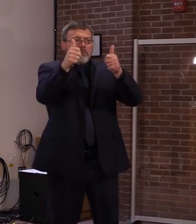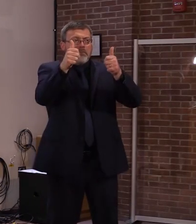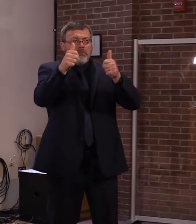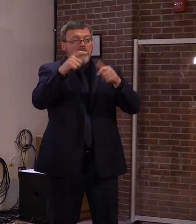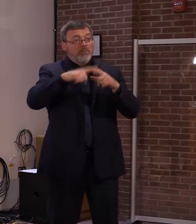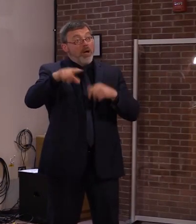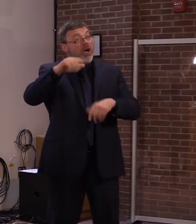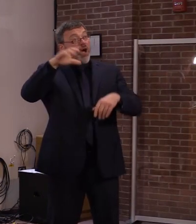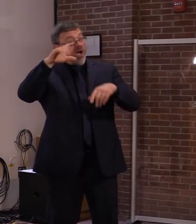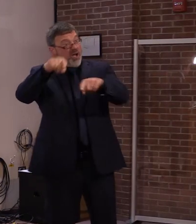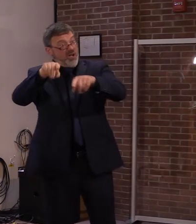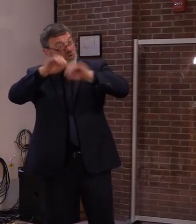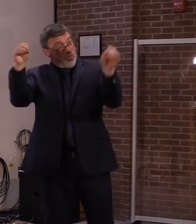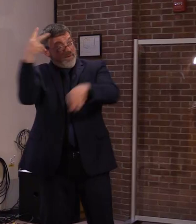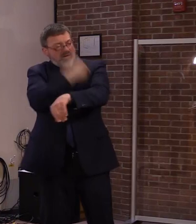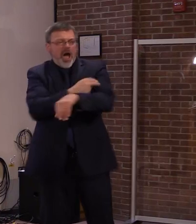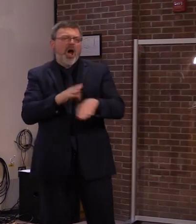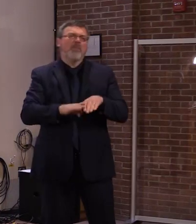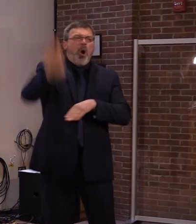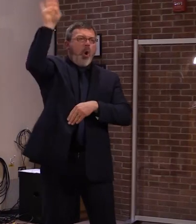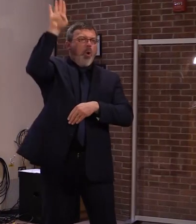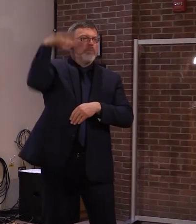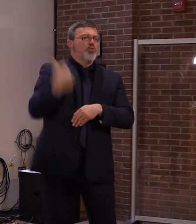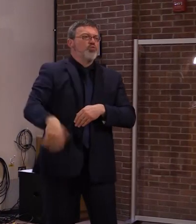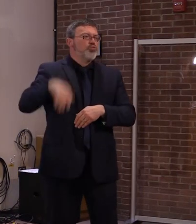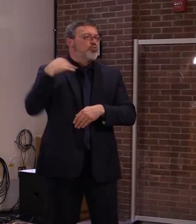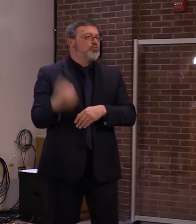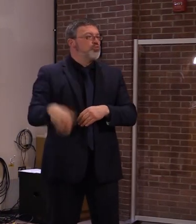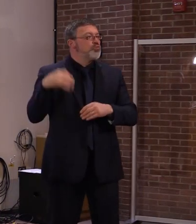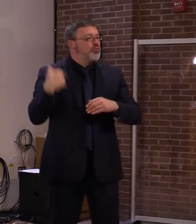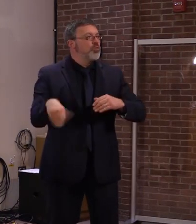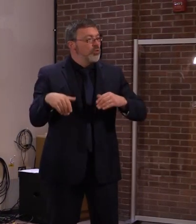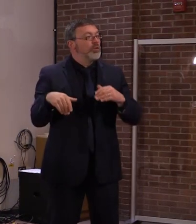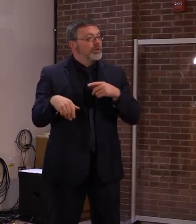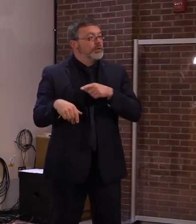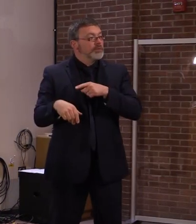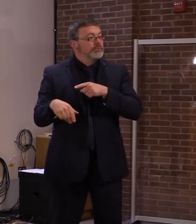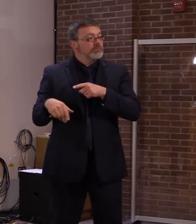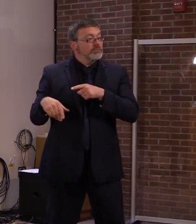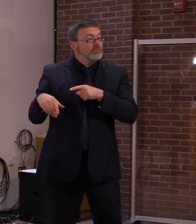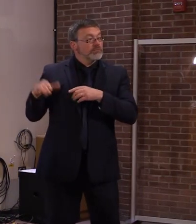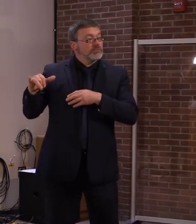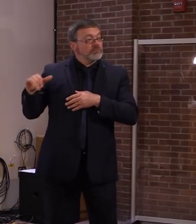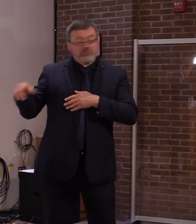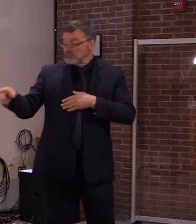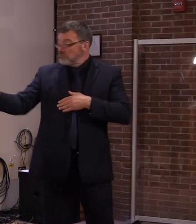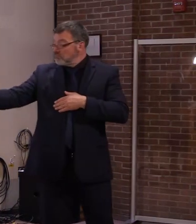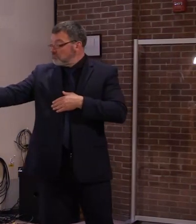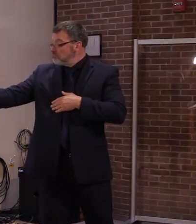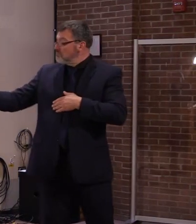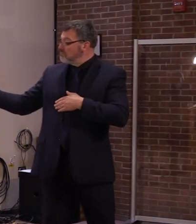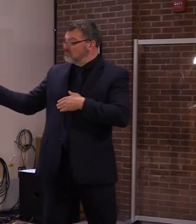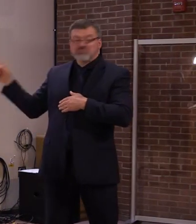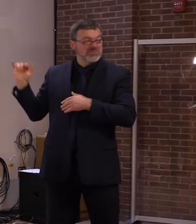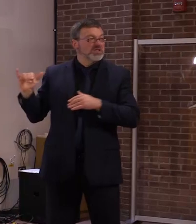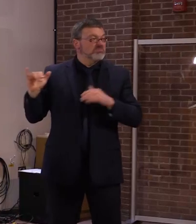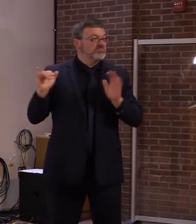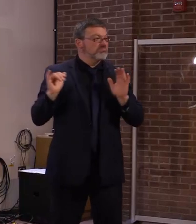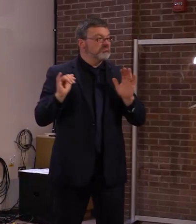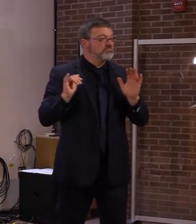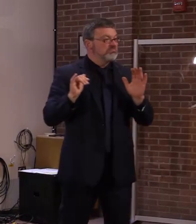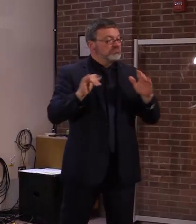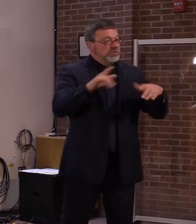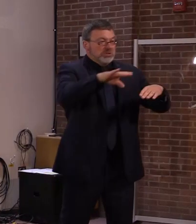fully vaccinated, 31% for the fully vaccinated. But again, that difference is significant in terms of those two case